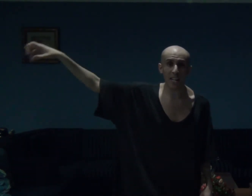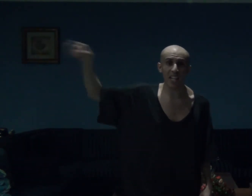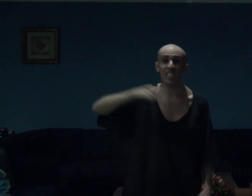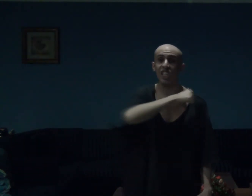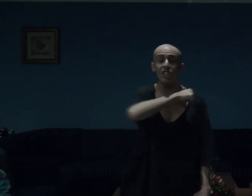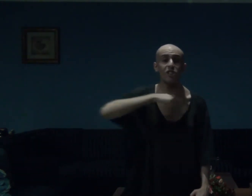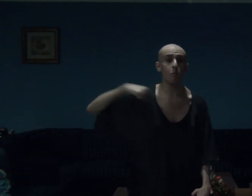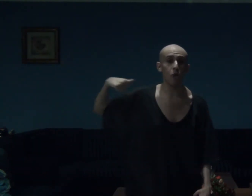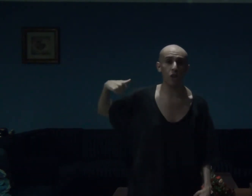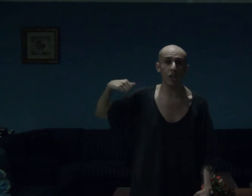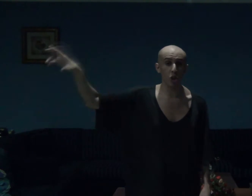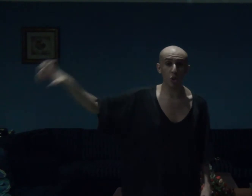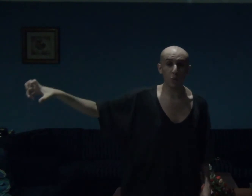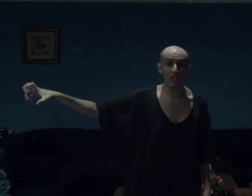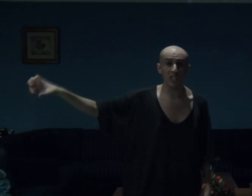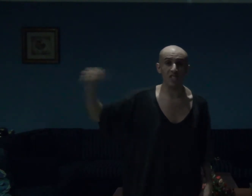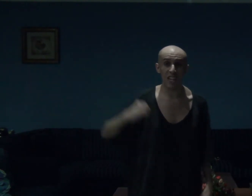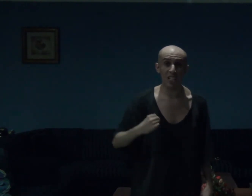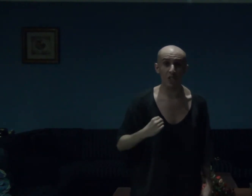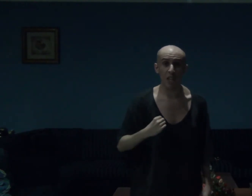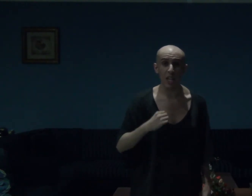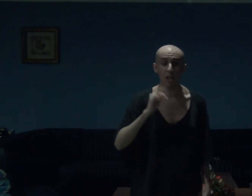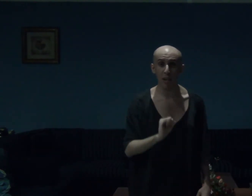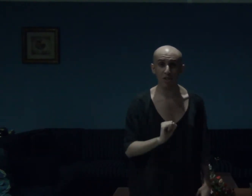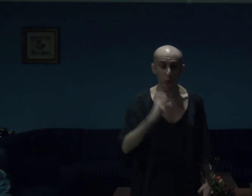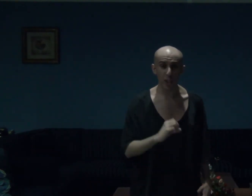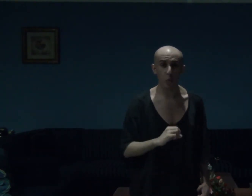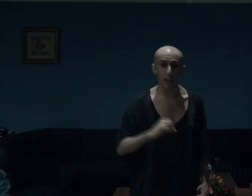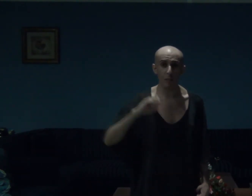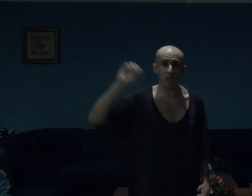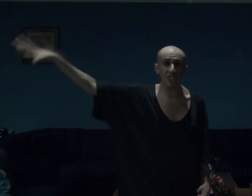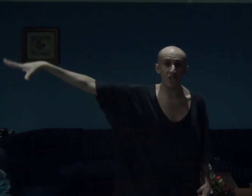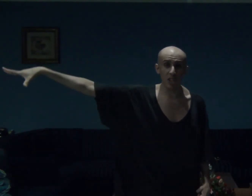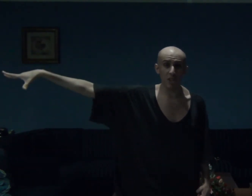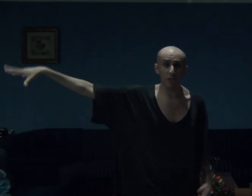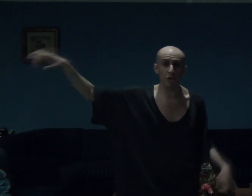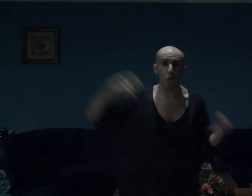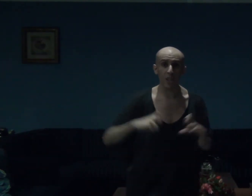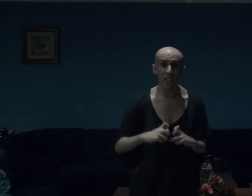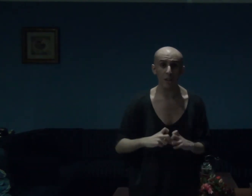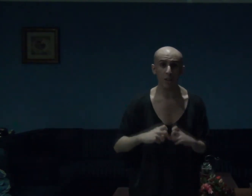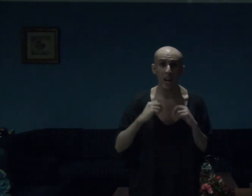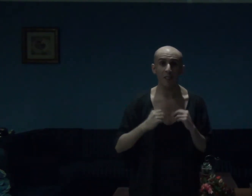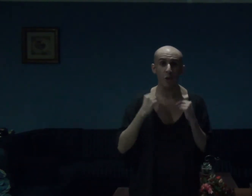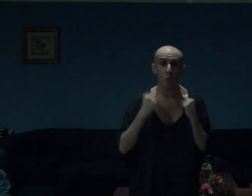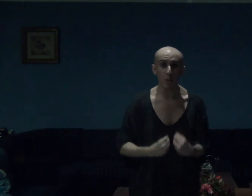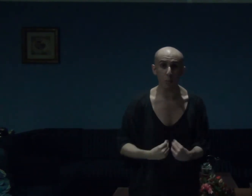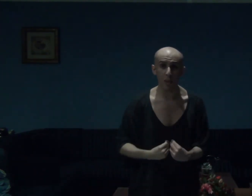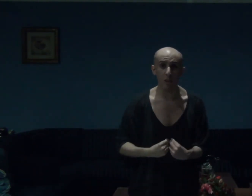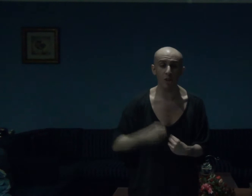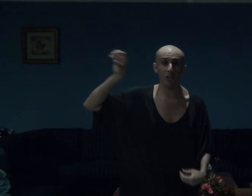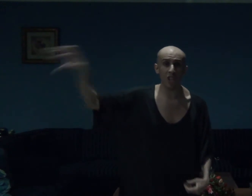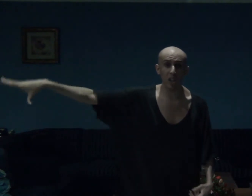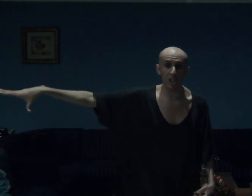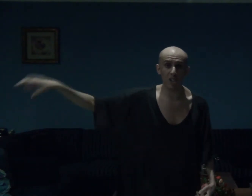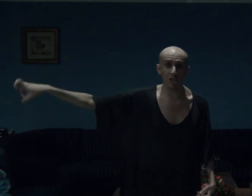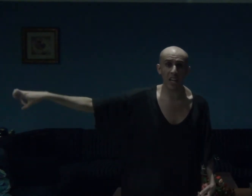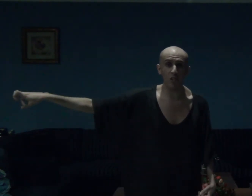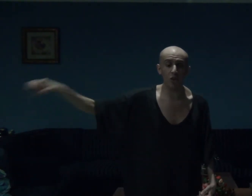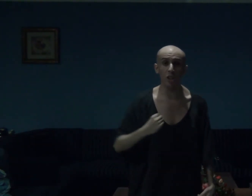and killed them all. Good riddance, I say. But Rick Grimes and the others together have to rebuild what they lost and learn